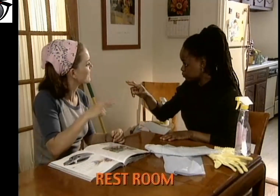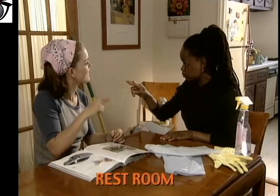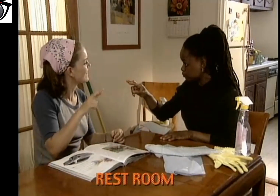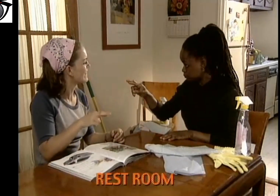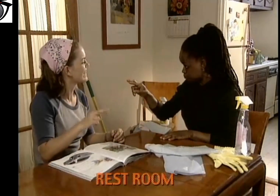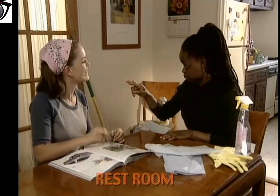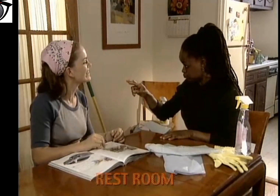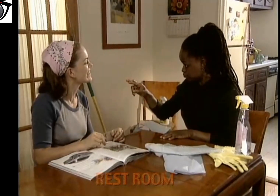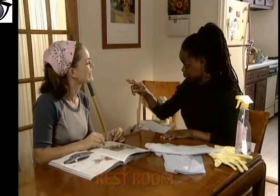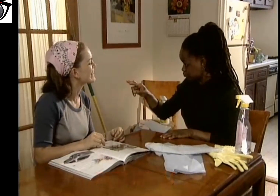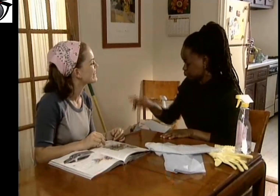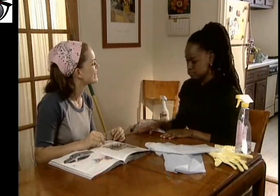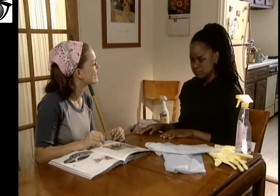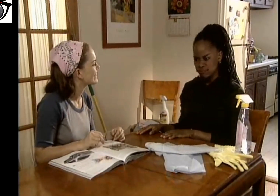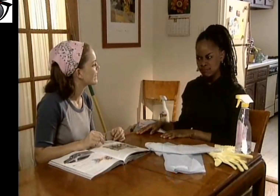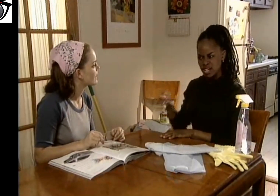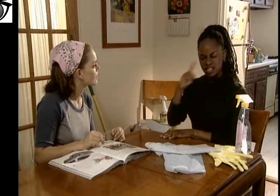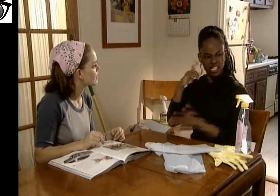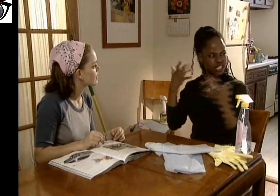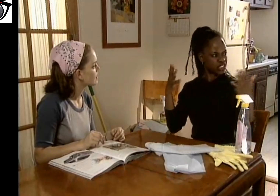Restroom.